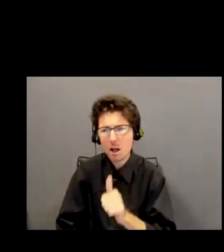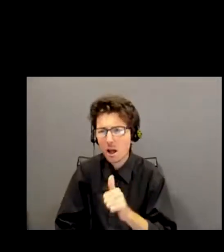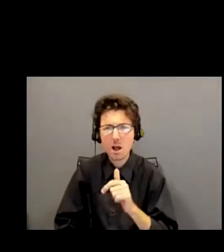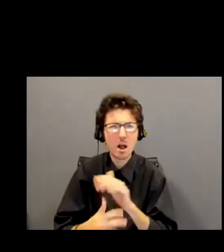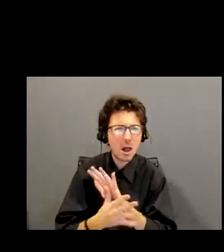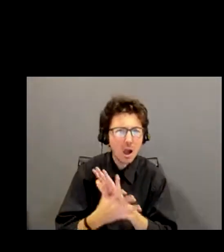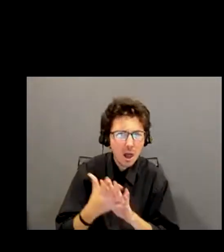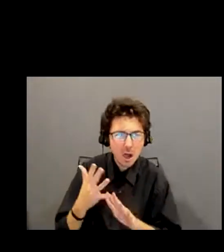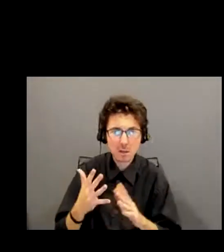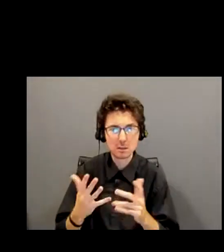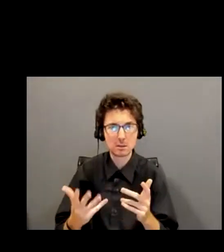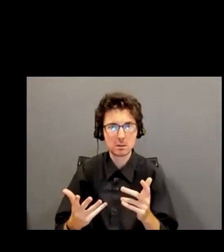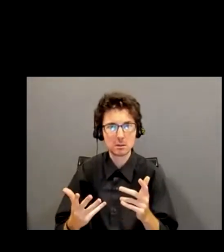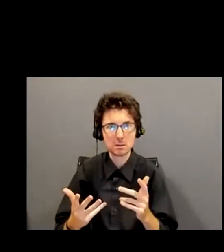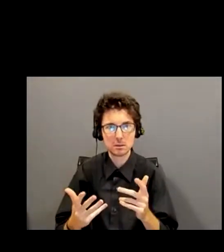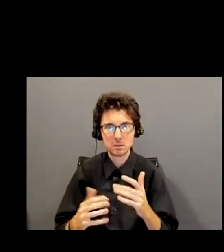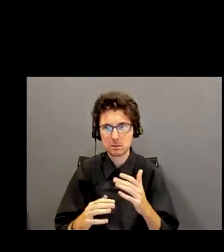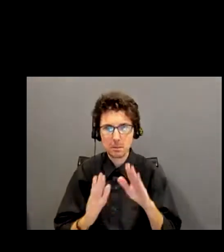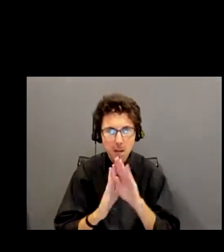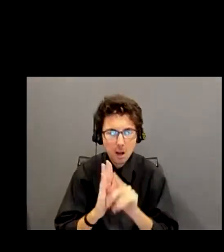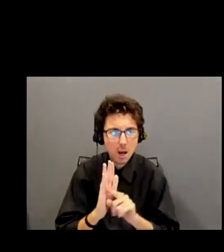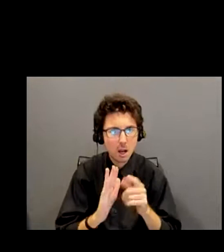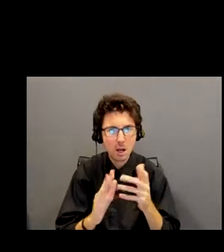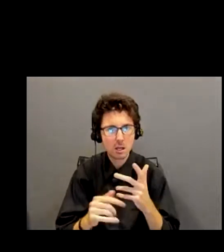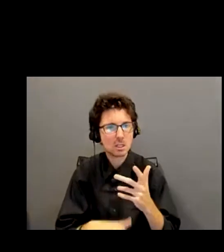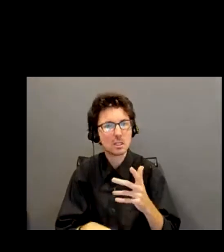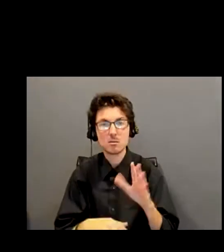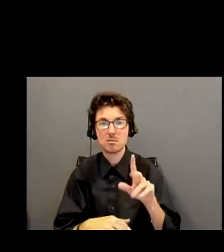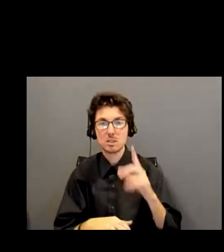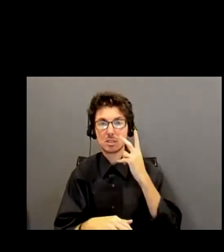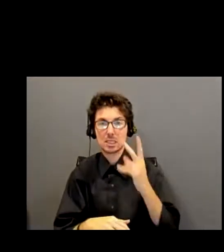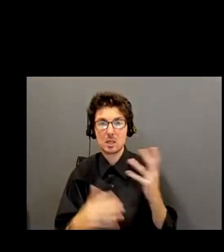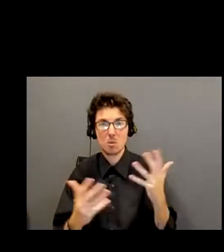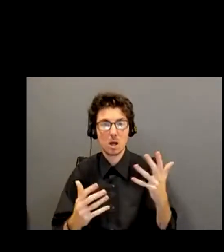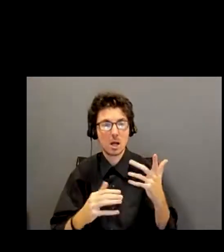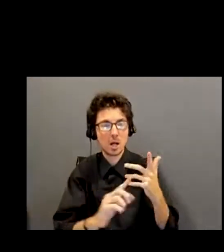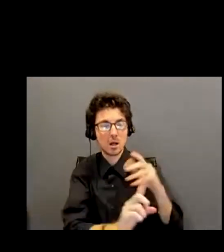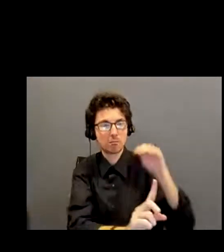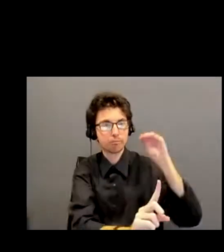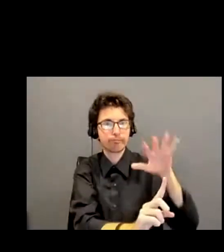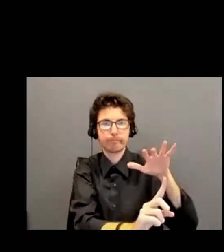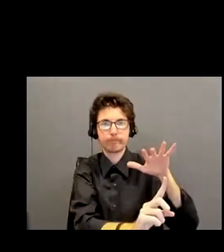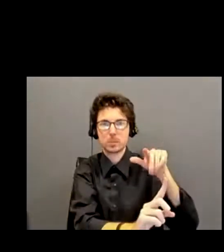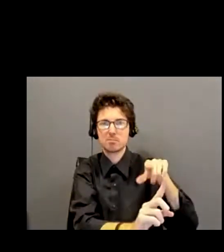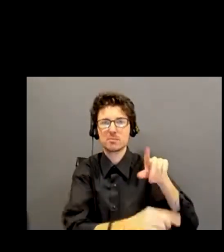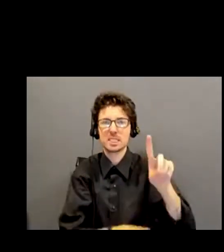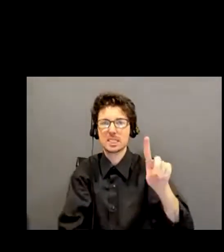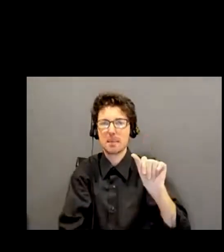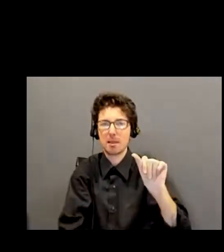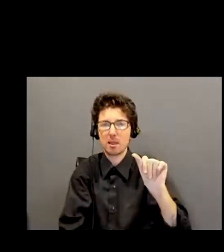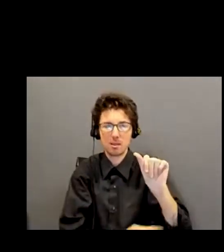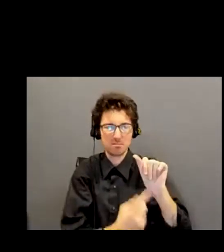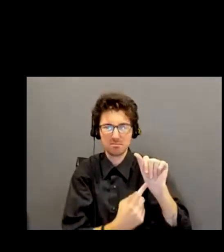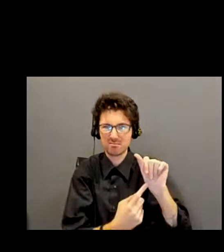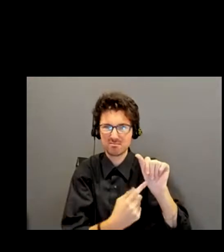Yeah, probably because you don't have the same abilities as other workers. That's what people presume, and